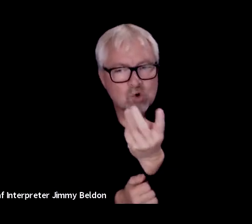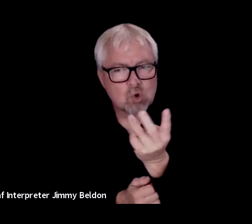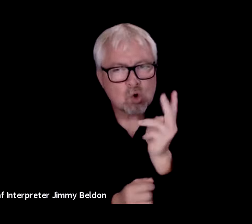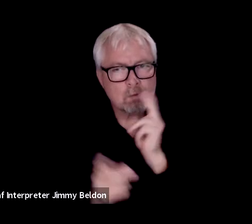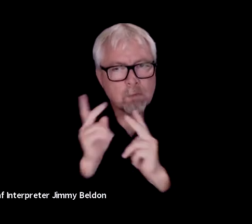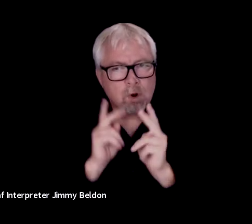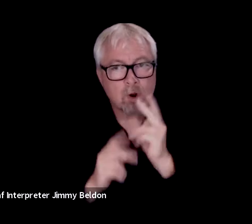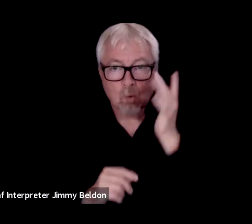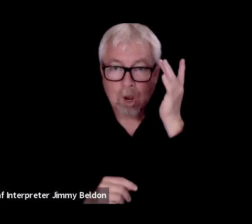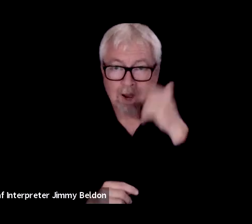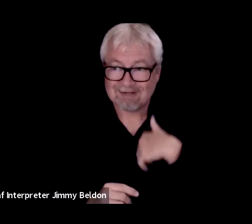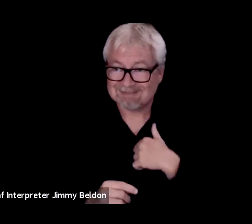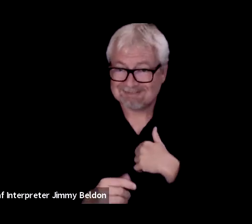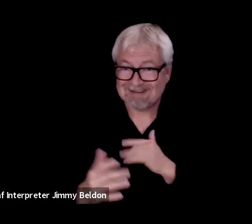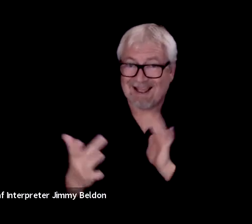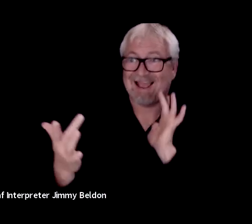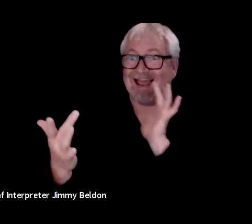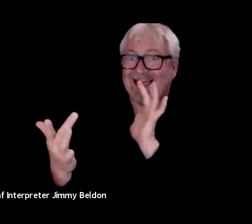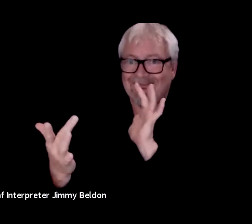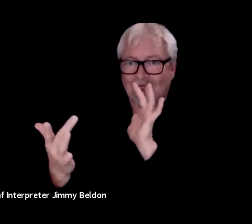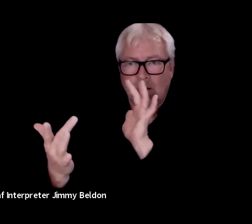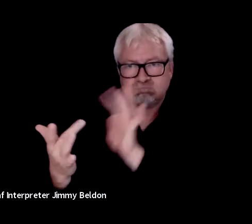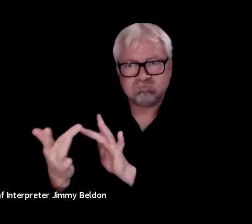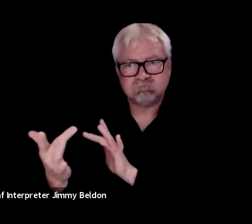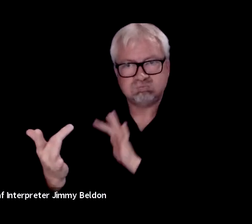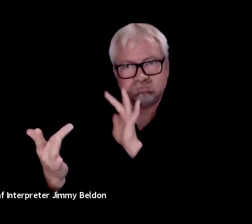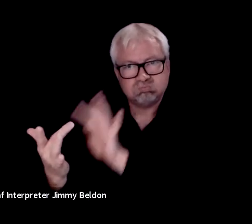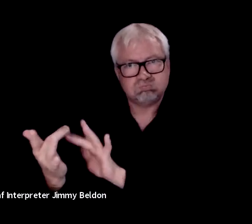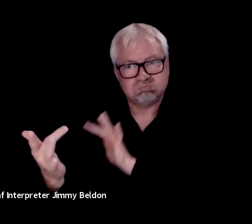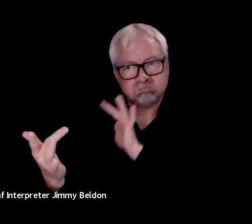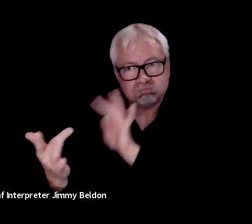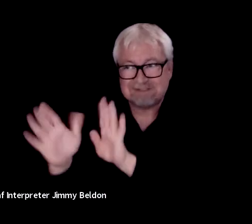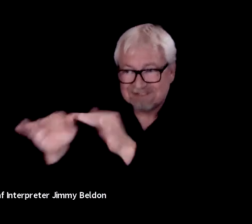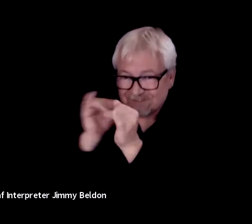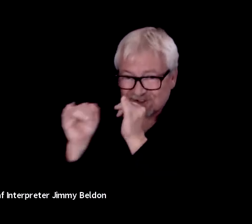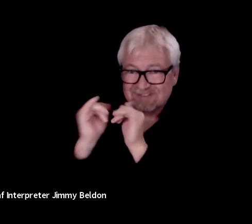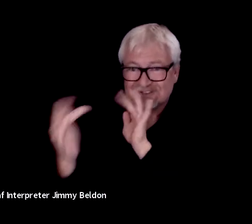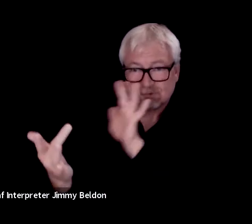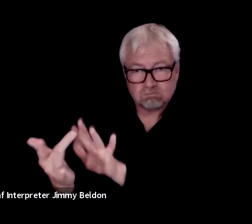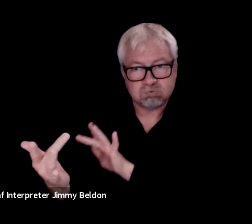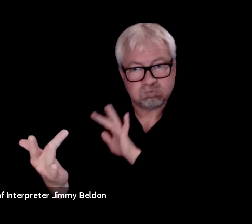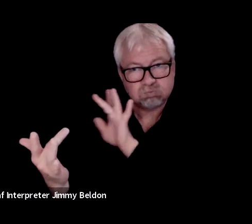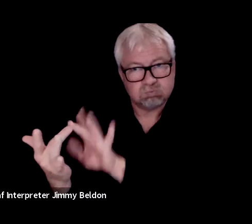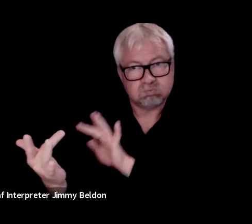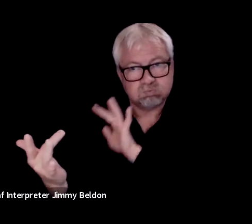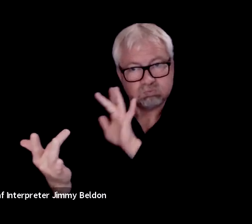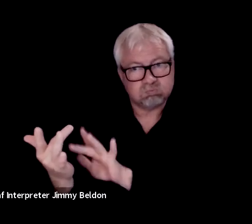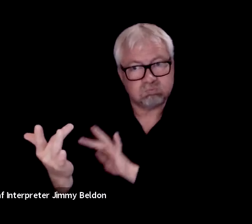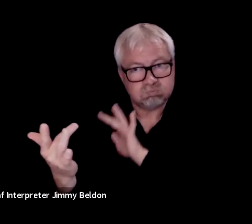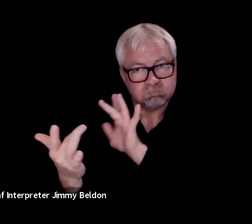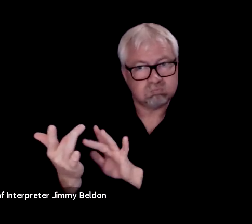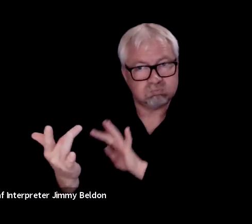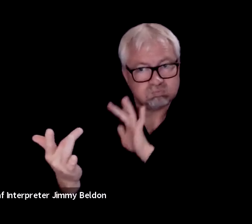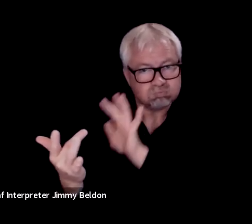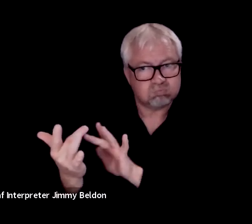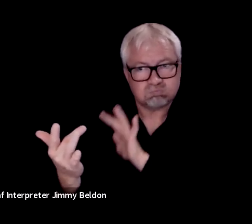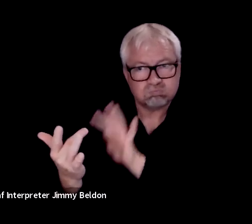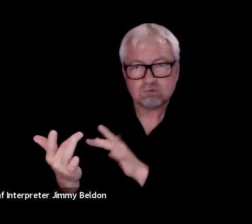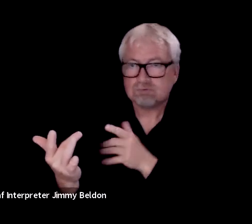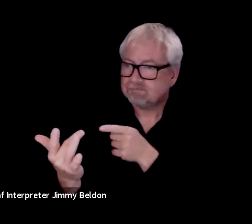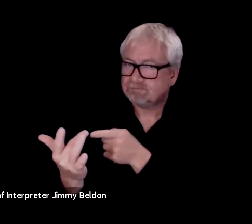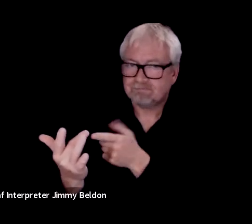for interviews, and those that we are able to reach, either we don't reach them or we reach them and they decline to